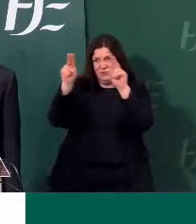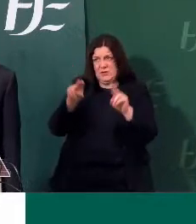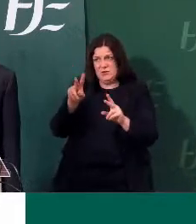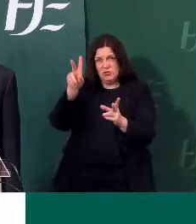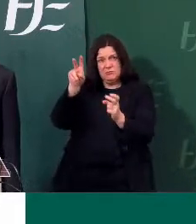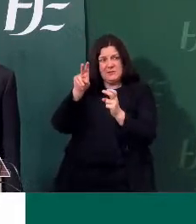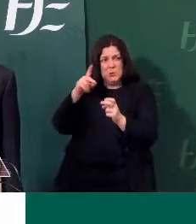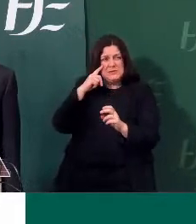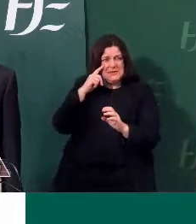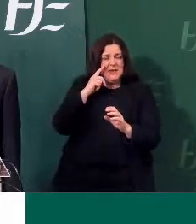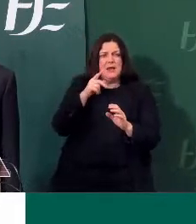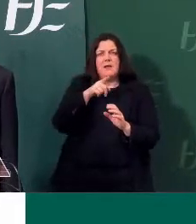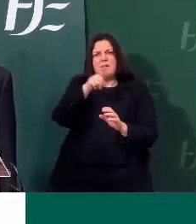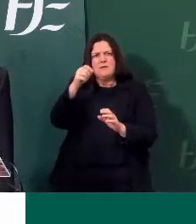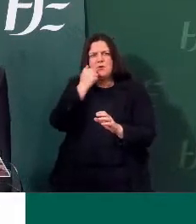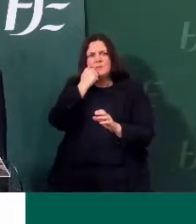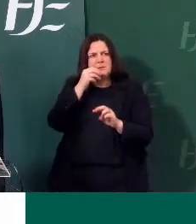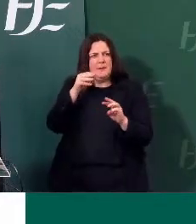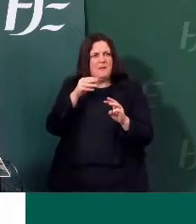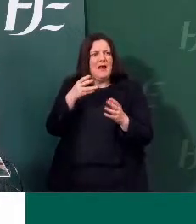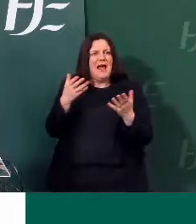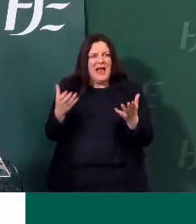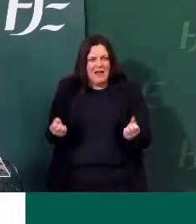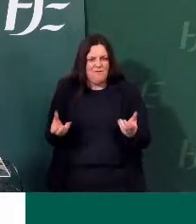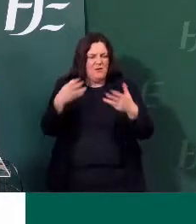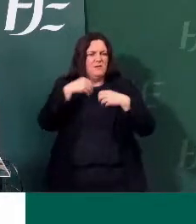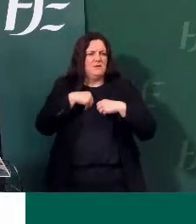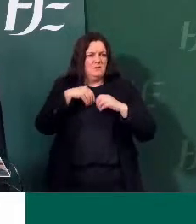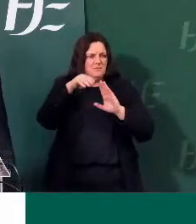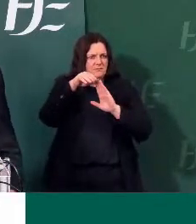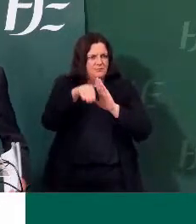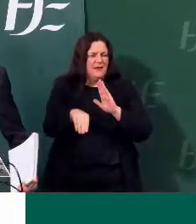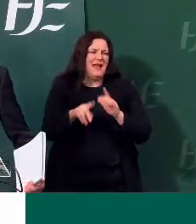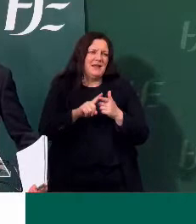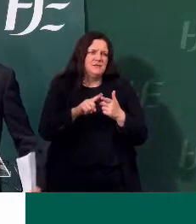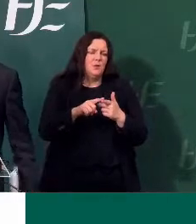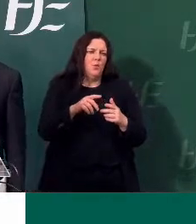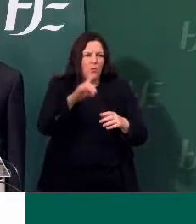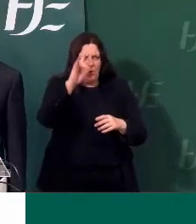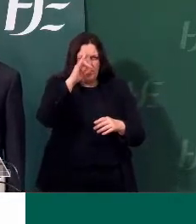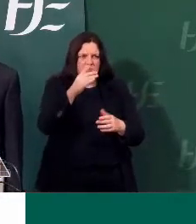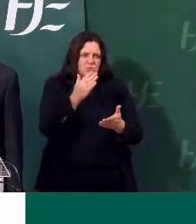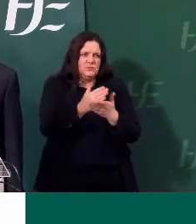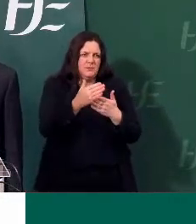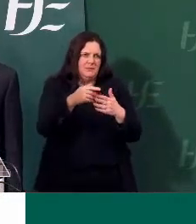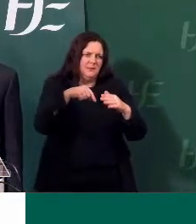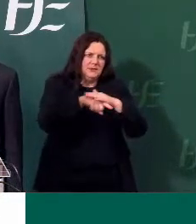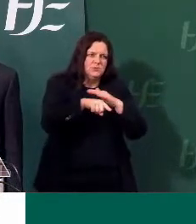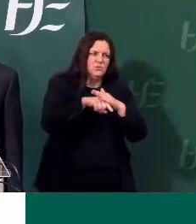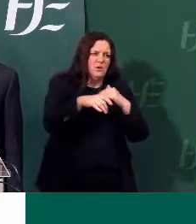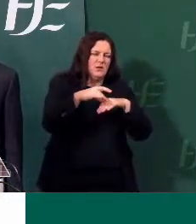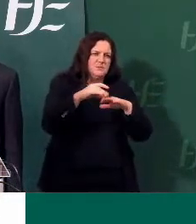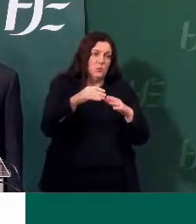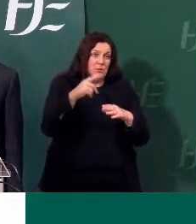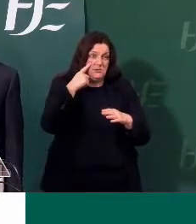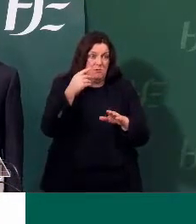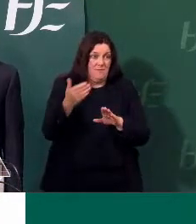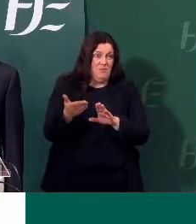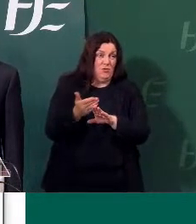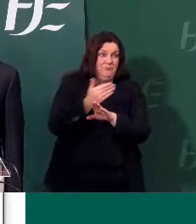sharp drop in cases, and hopefully to follow the harm, the hospitalizations, of which I mentioned earlier, we're seeing an early trend in this country.